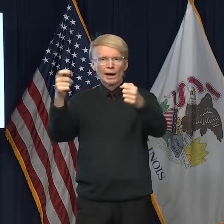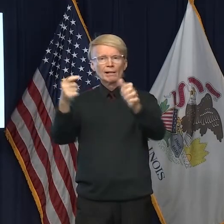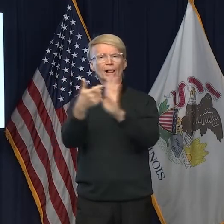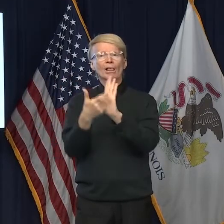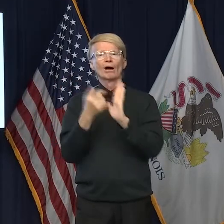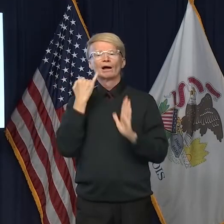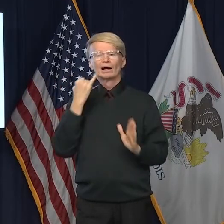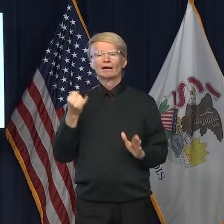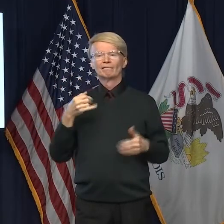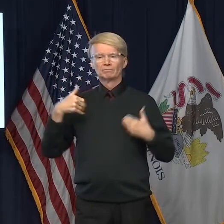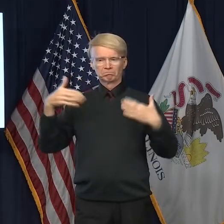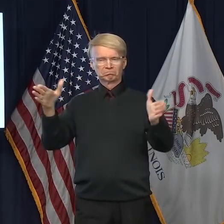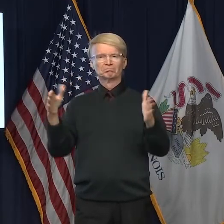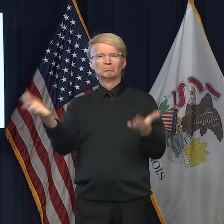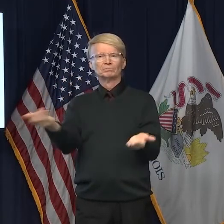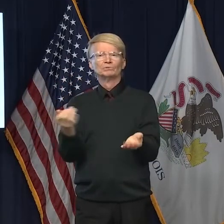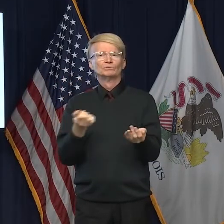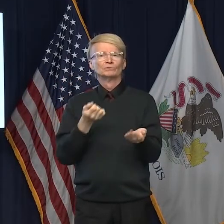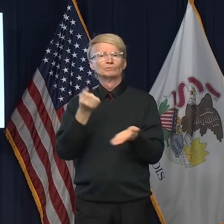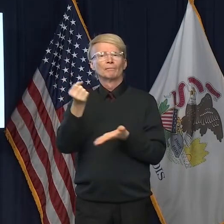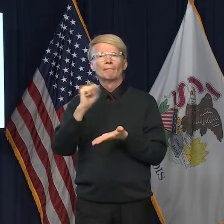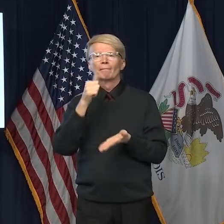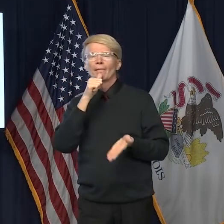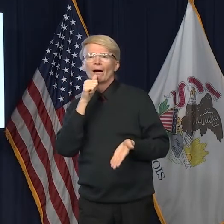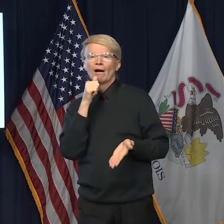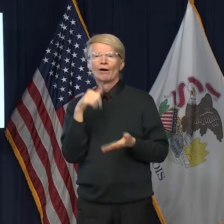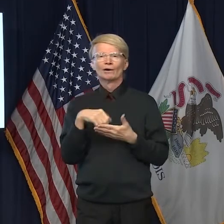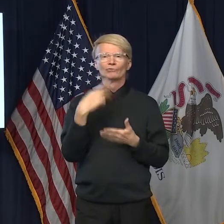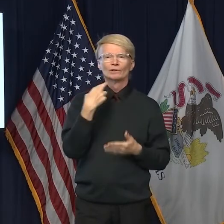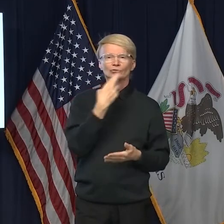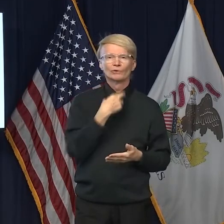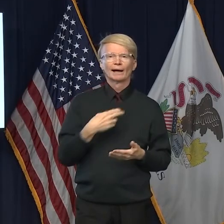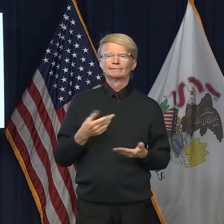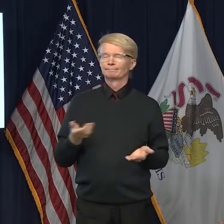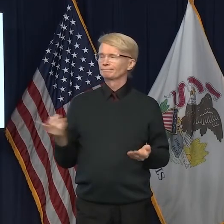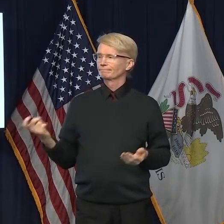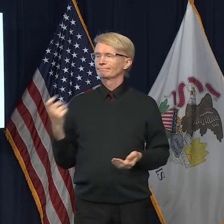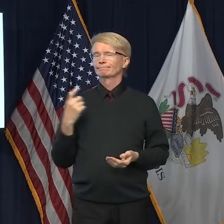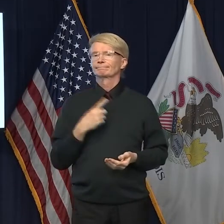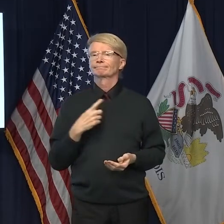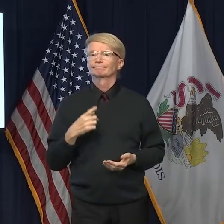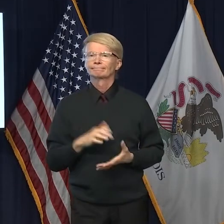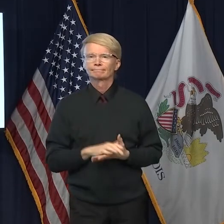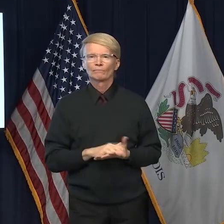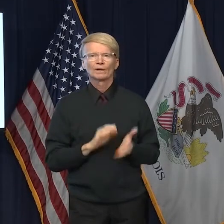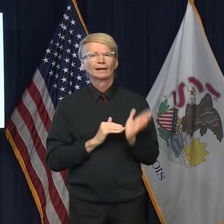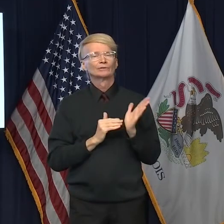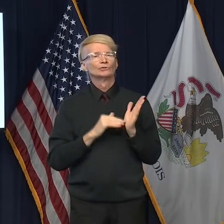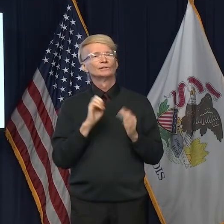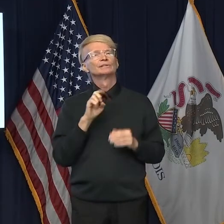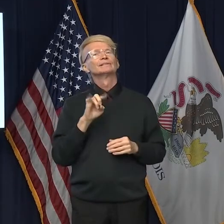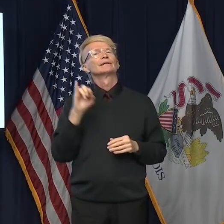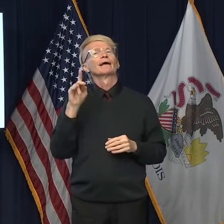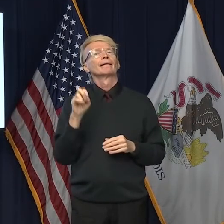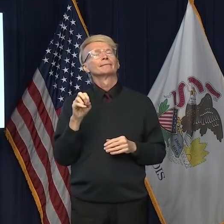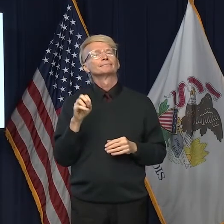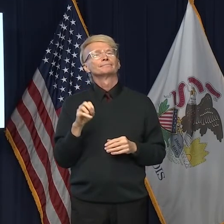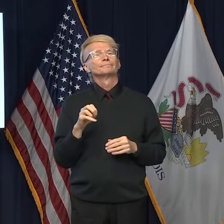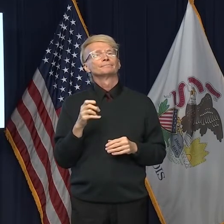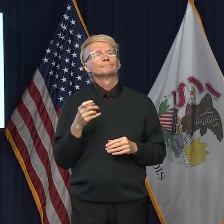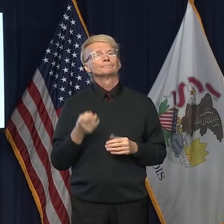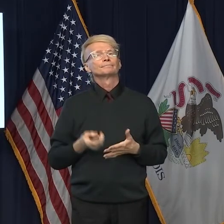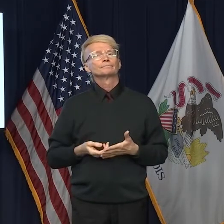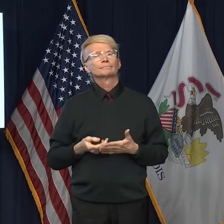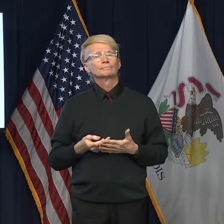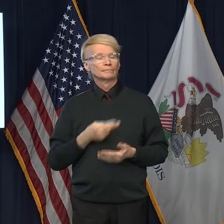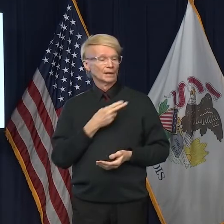indoor service at a bar or a restaurant. Jim Haggerty at the Rockford Advocate. Dr. Ezike, are hospitals seeing patients who are stricken with the